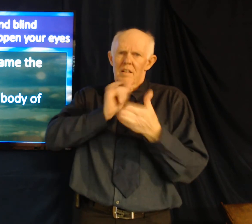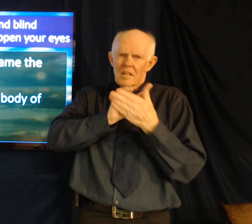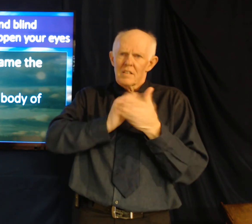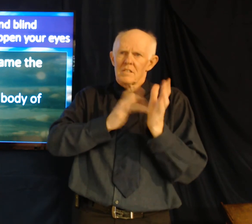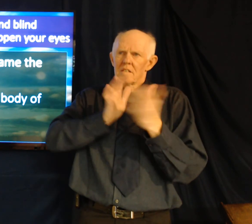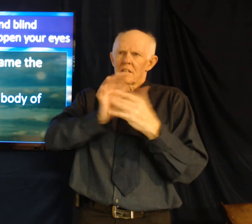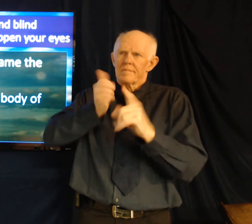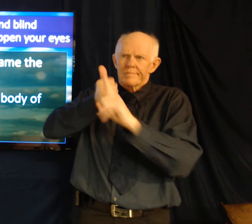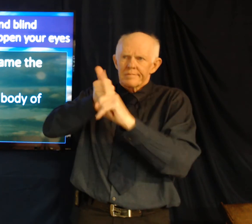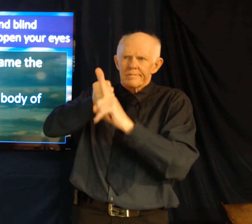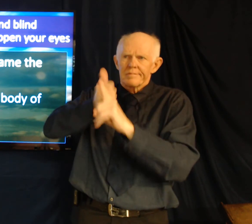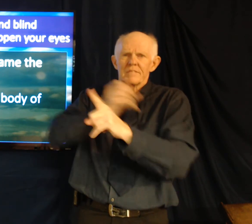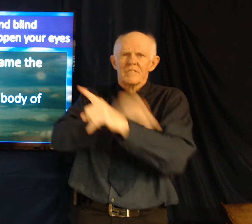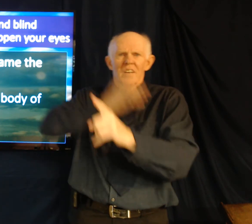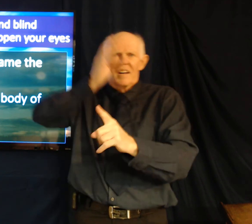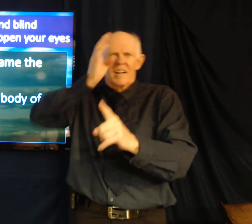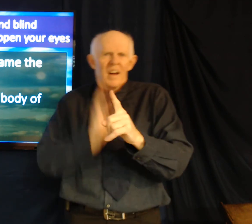and faith in jesus himself